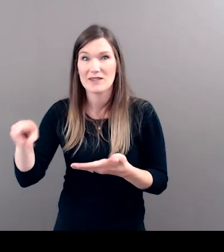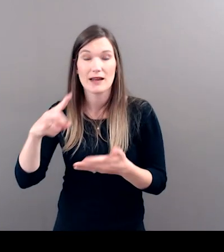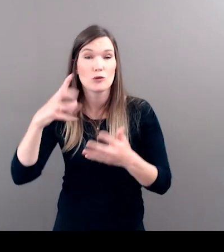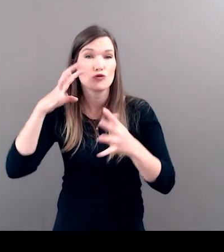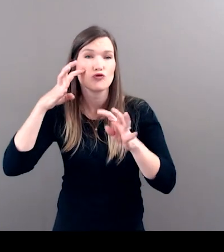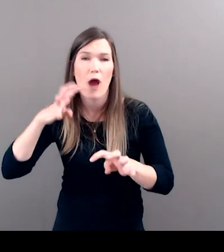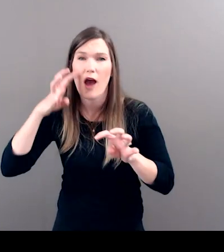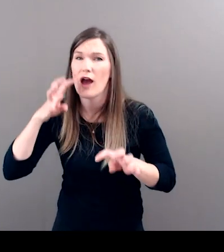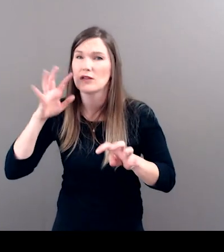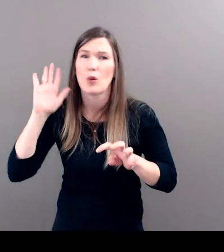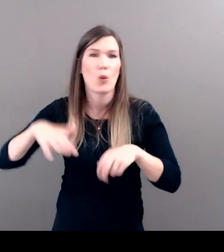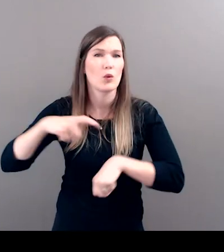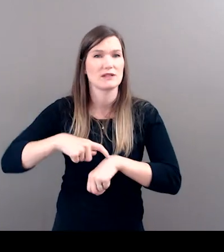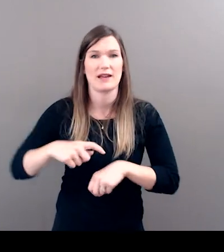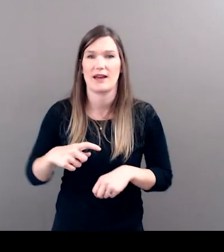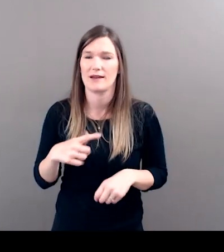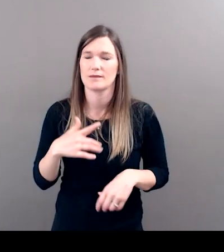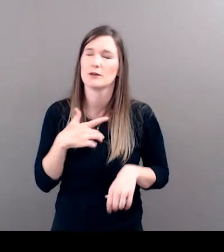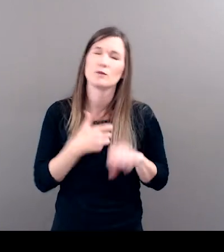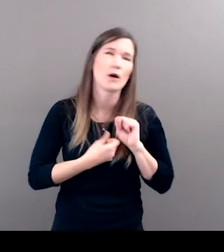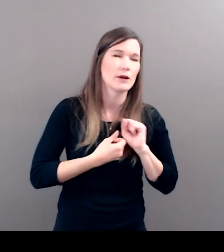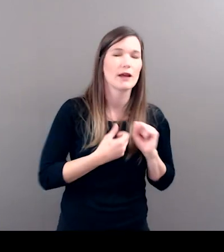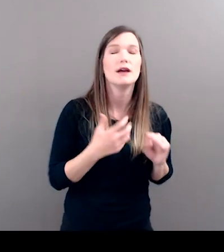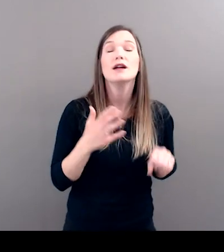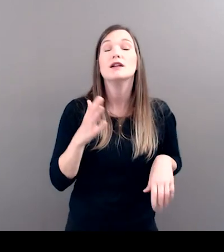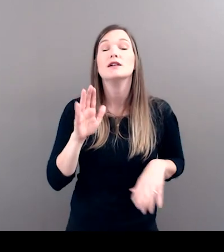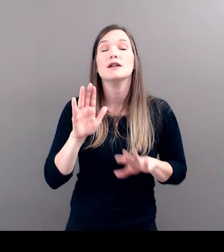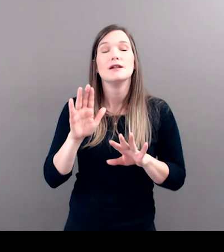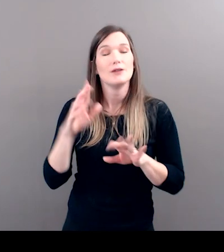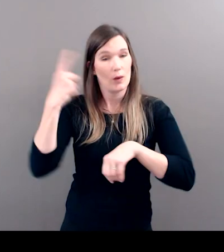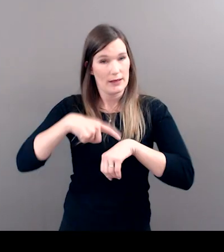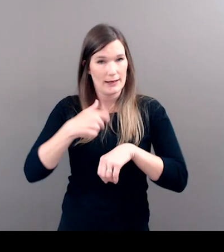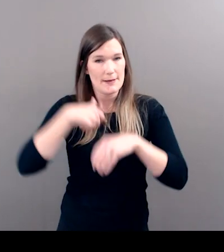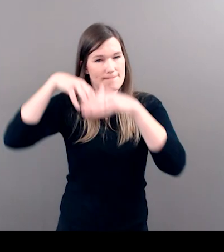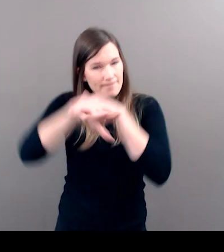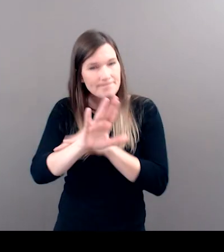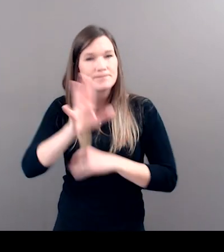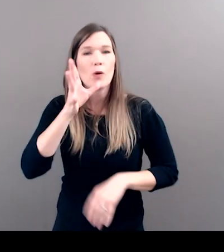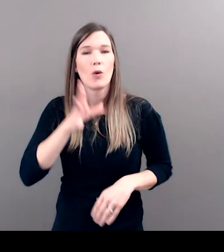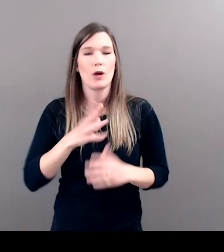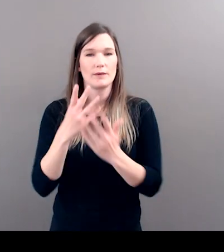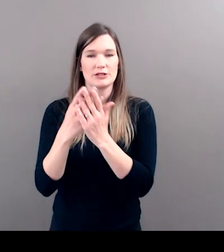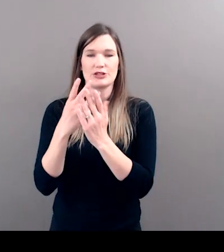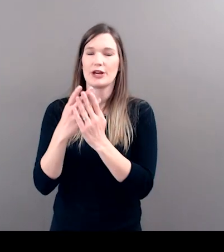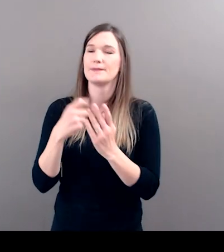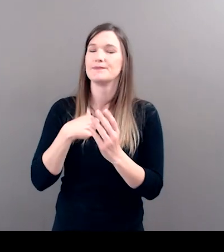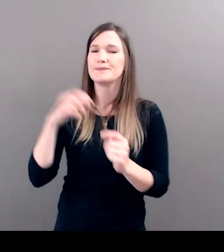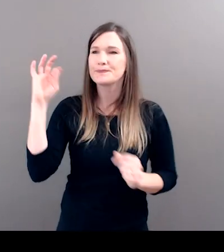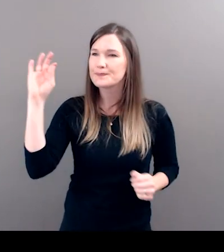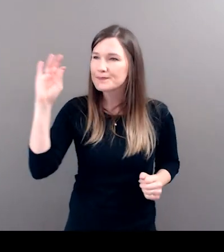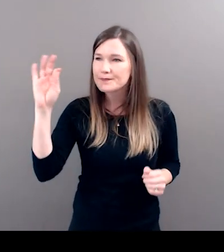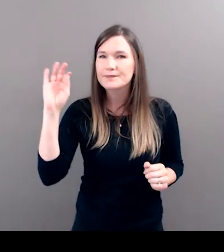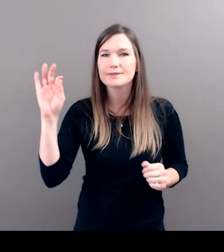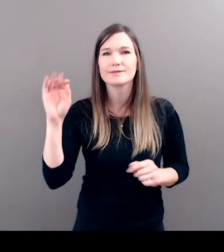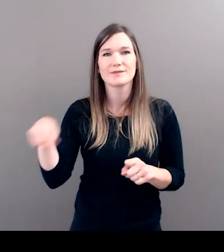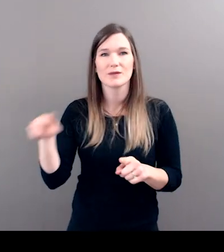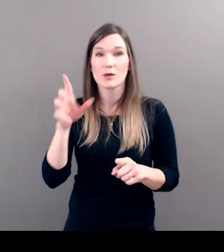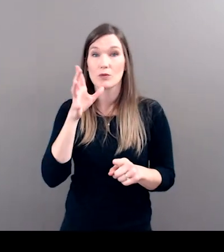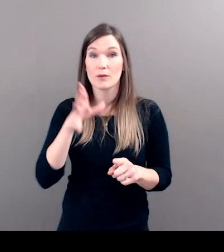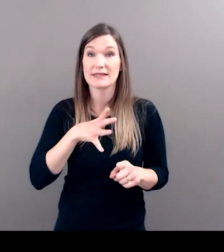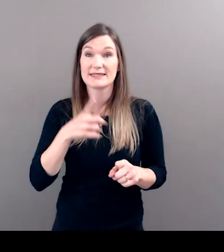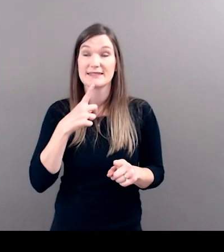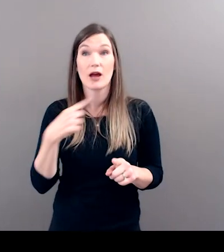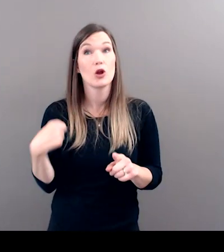it's heartbreaking. And this one particular time I spoke, these ladies were telling me, we're getting out soon and we're not coming